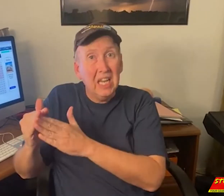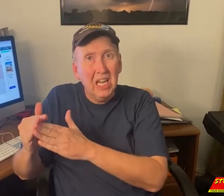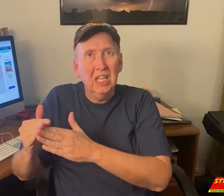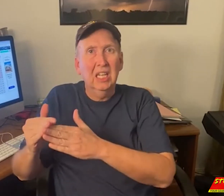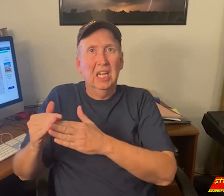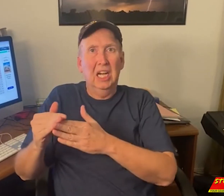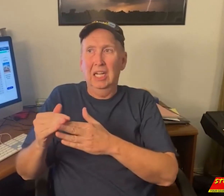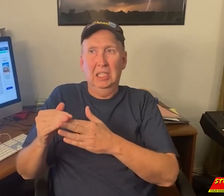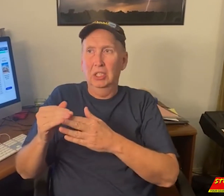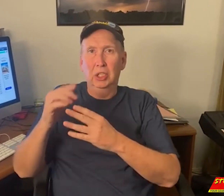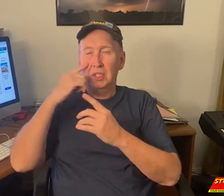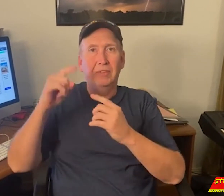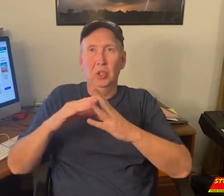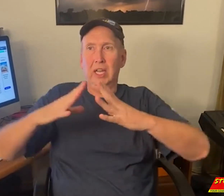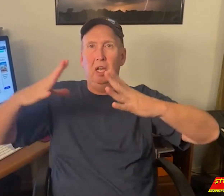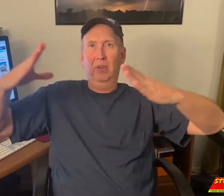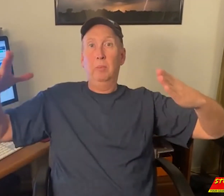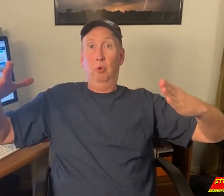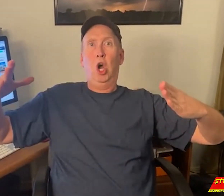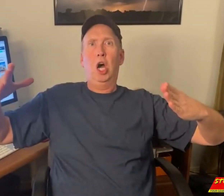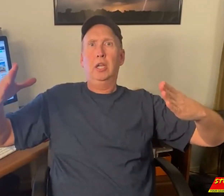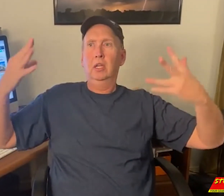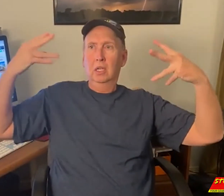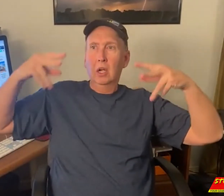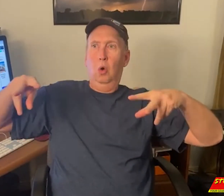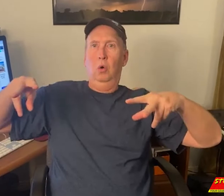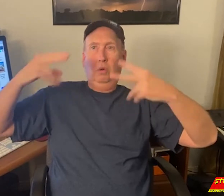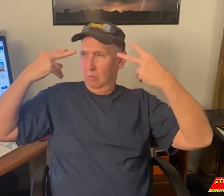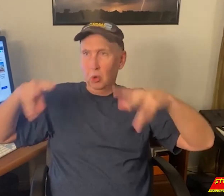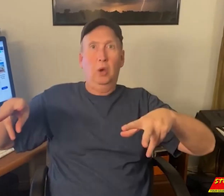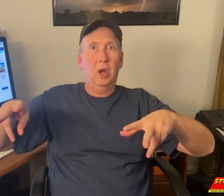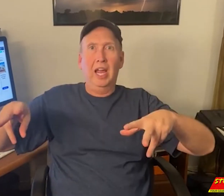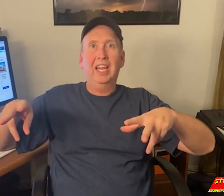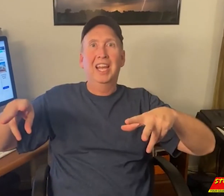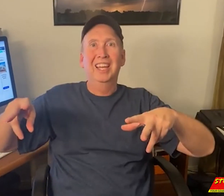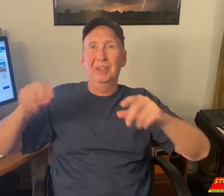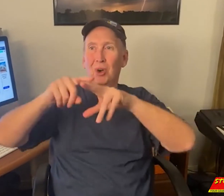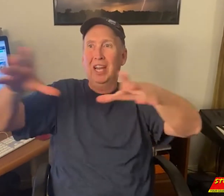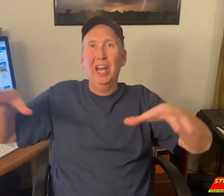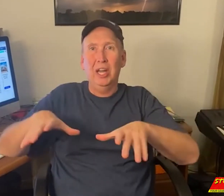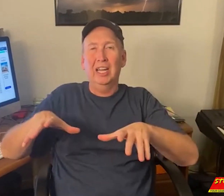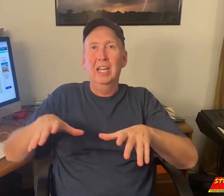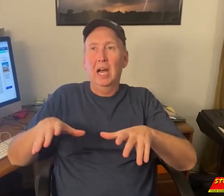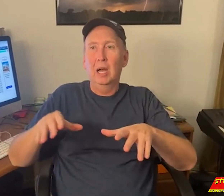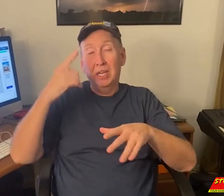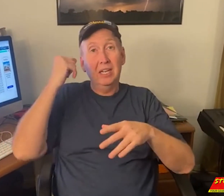city. You just have to look at it on a very broad way, a broad area, because